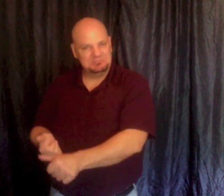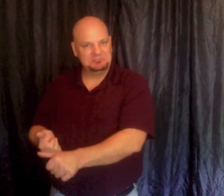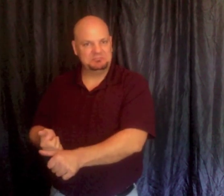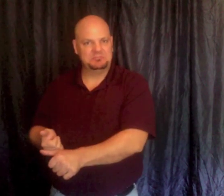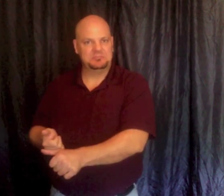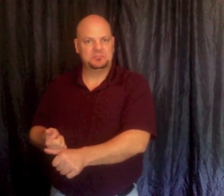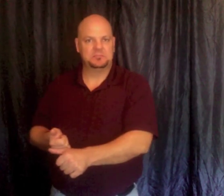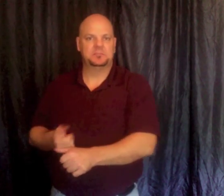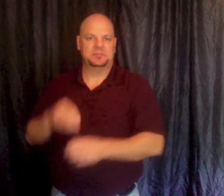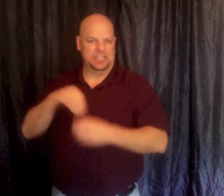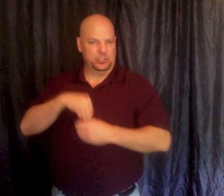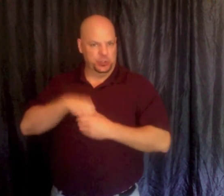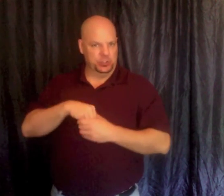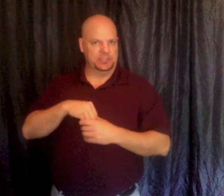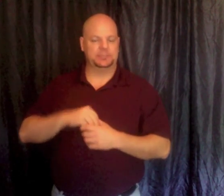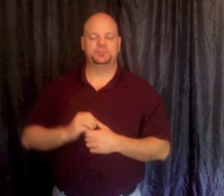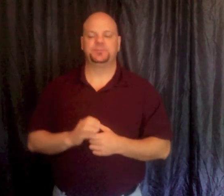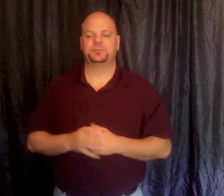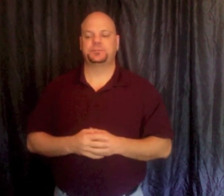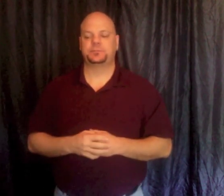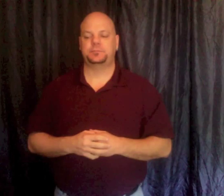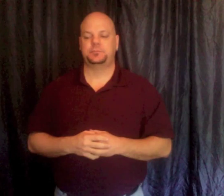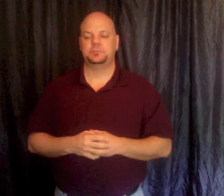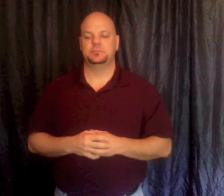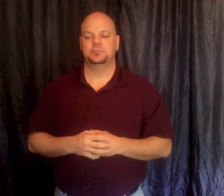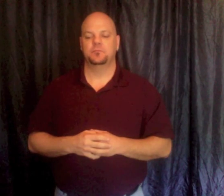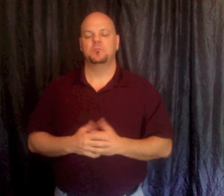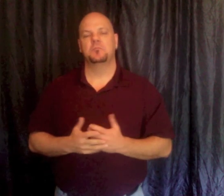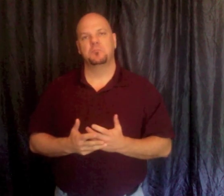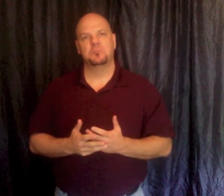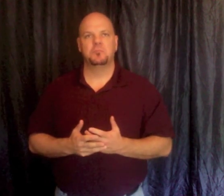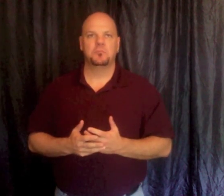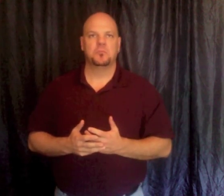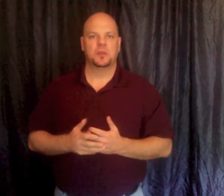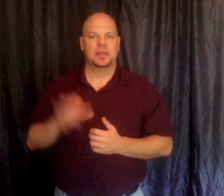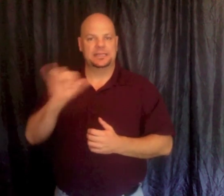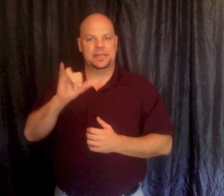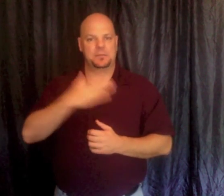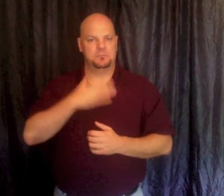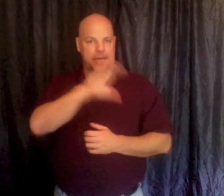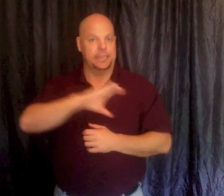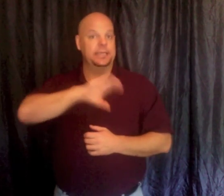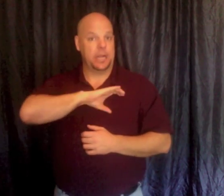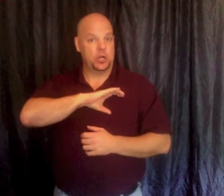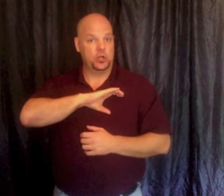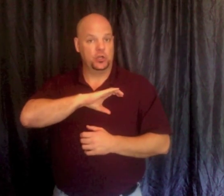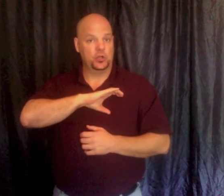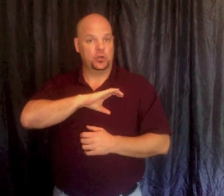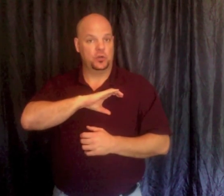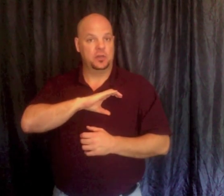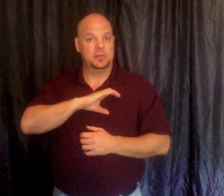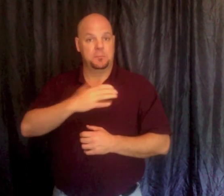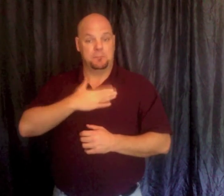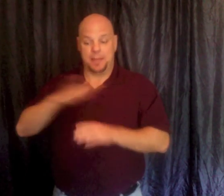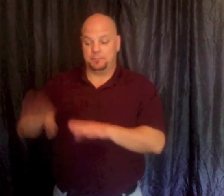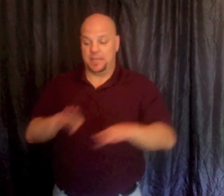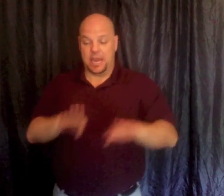to. So, it's what your character is, right? It's how you behave when no one is around.